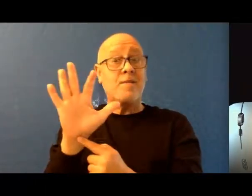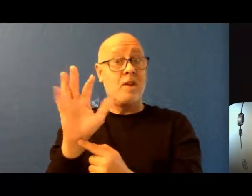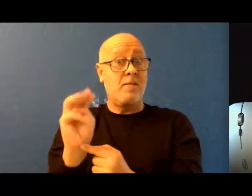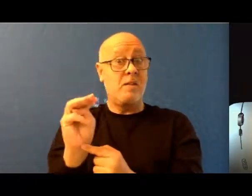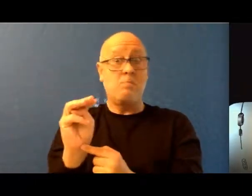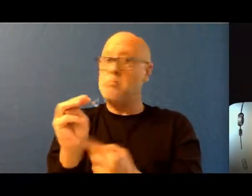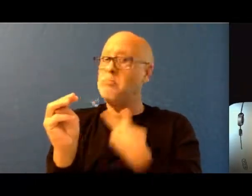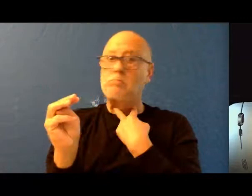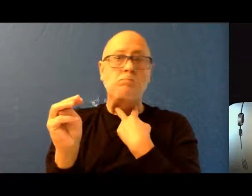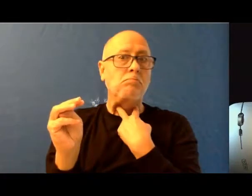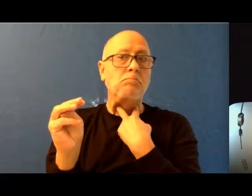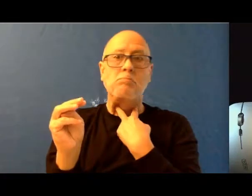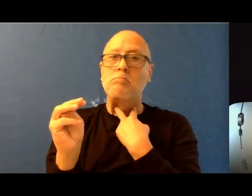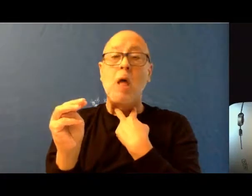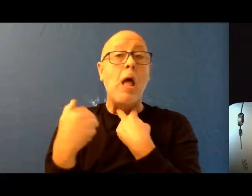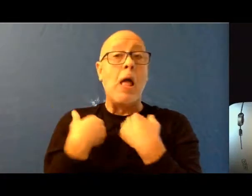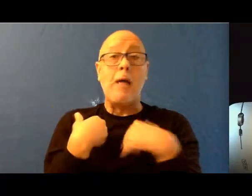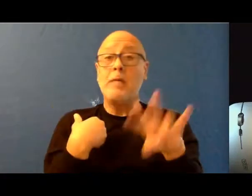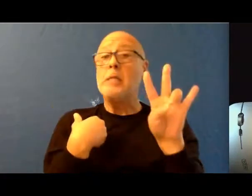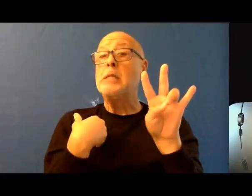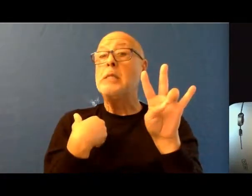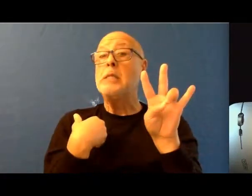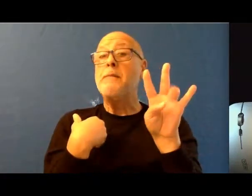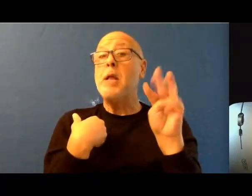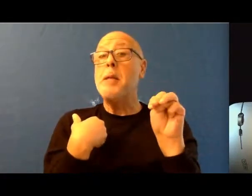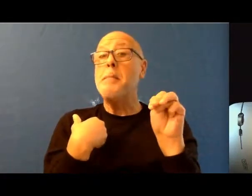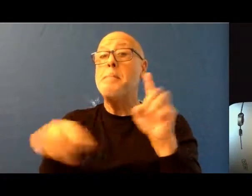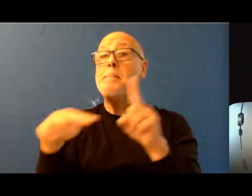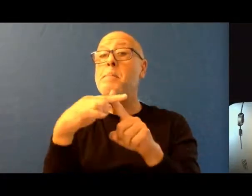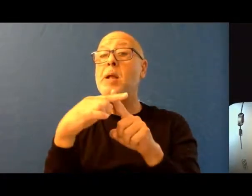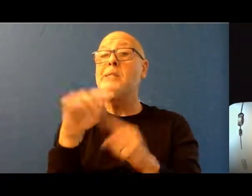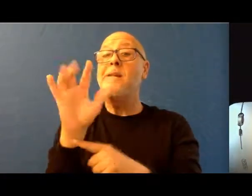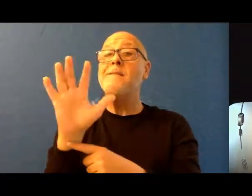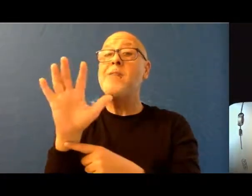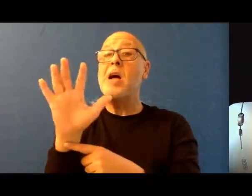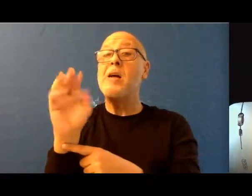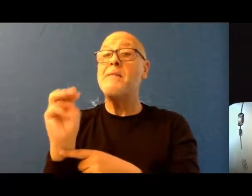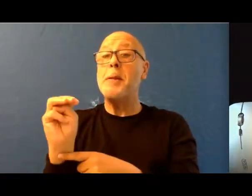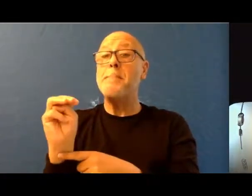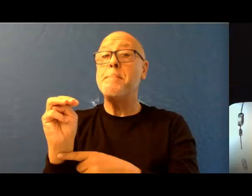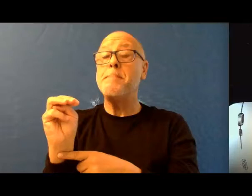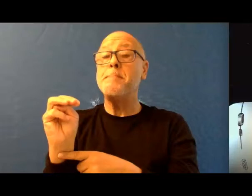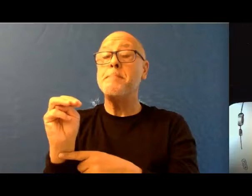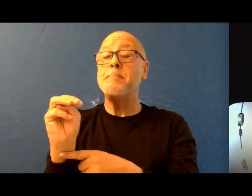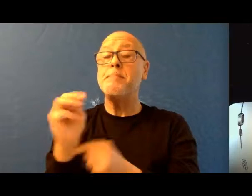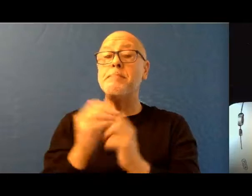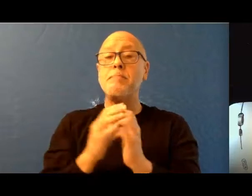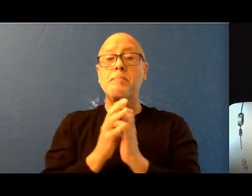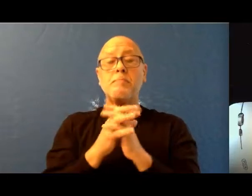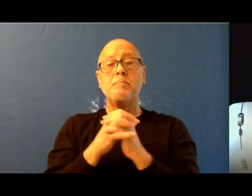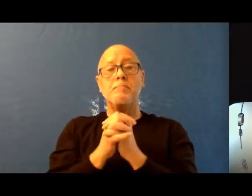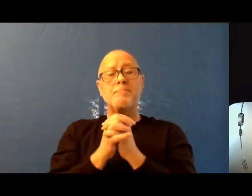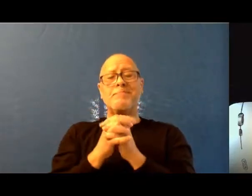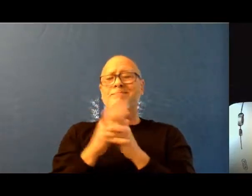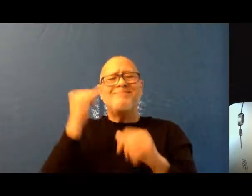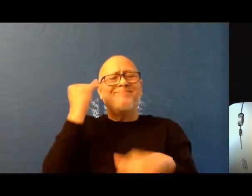So I have 7m plus 5m. And basically, it's just like